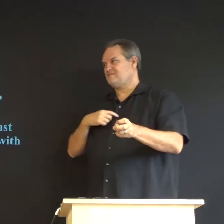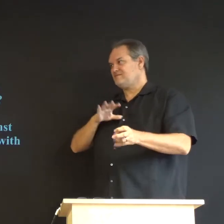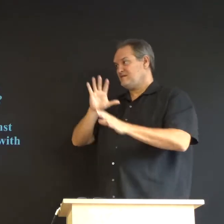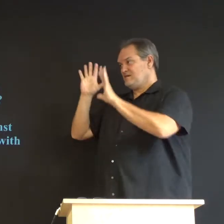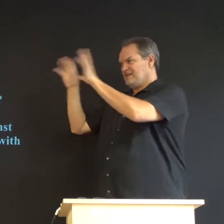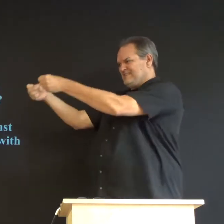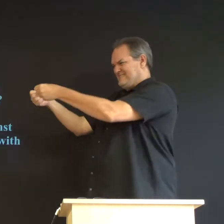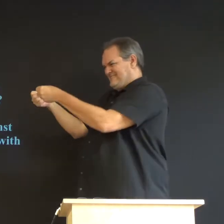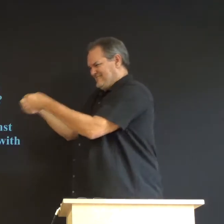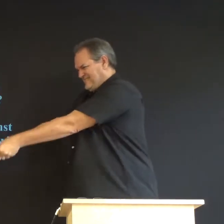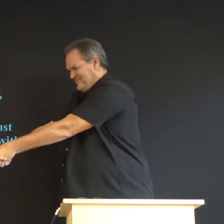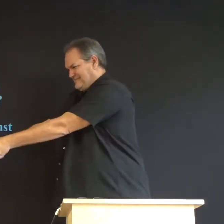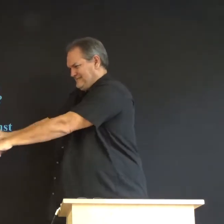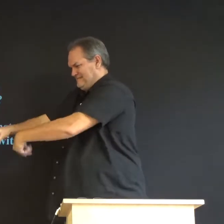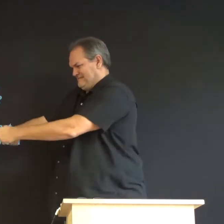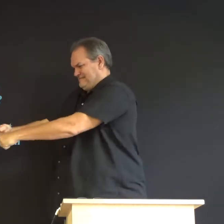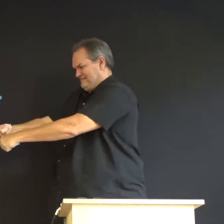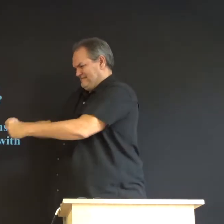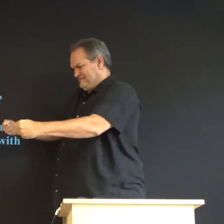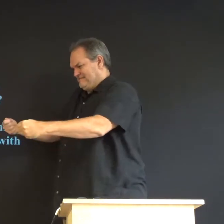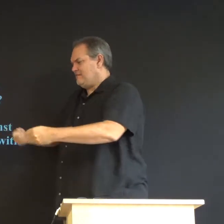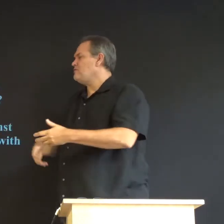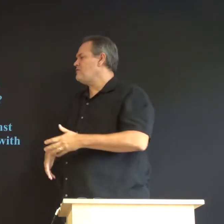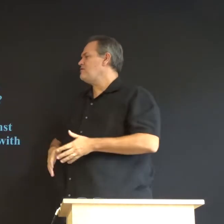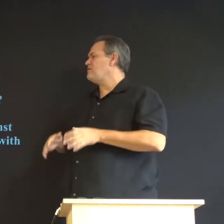man? Then he can plunder his own.